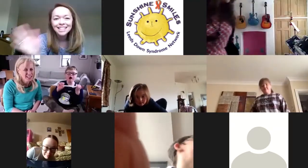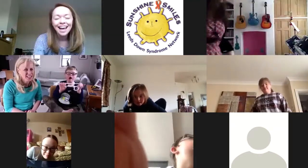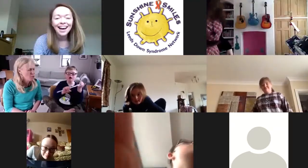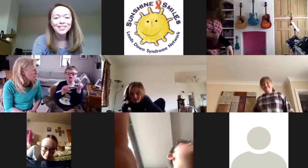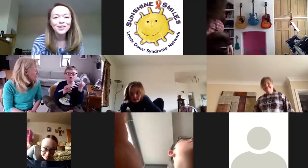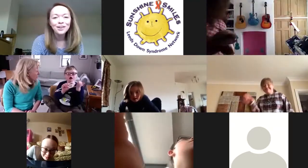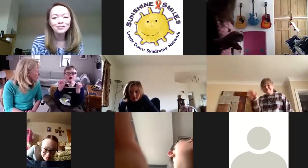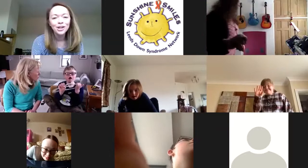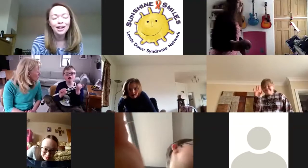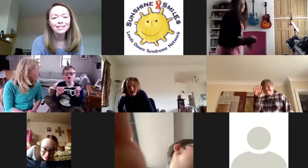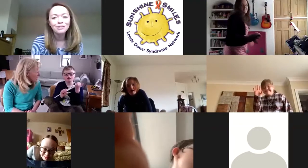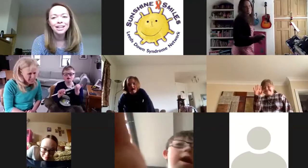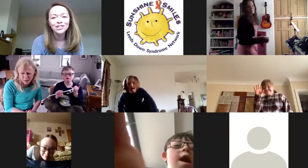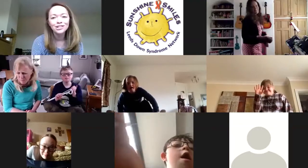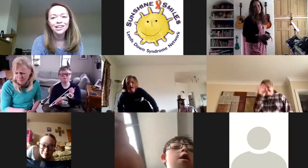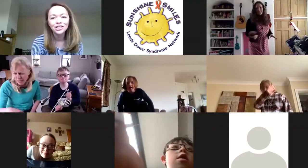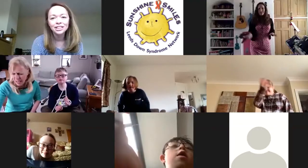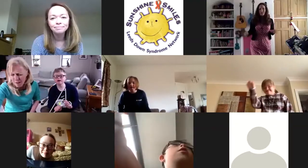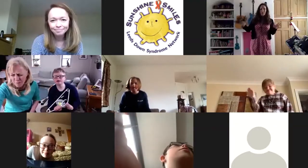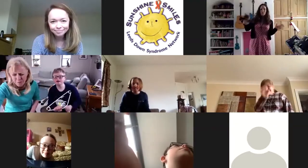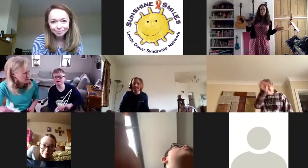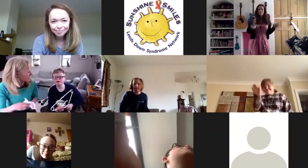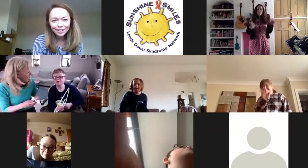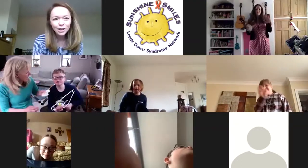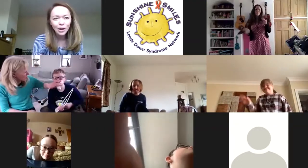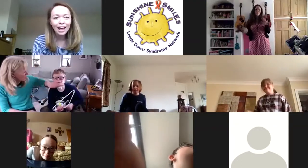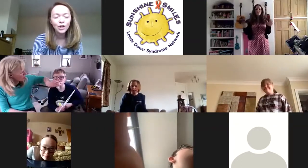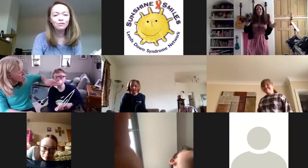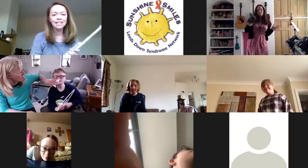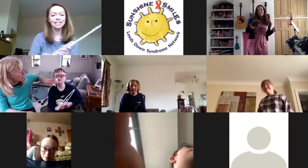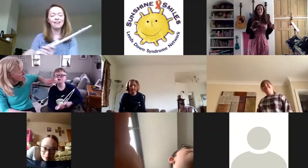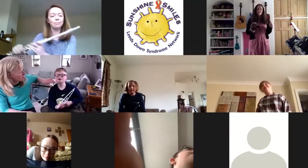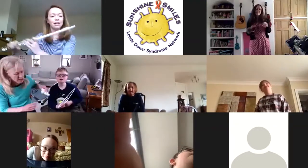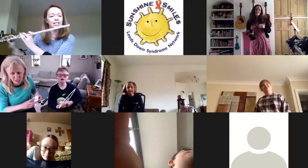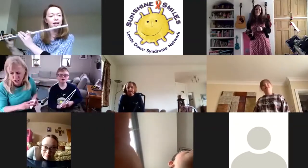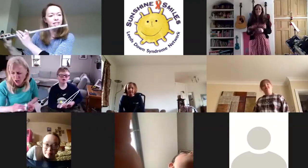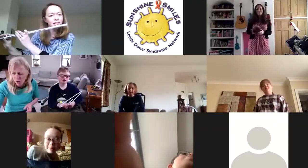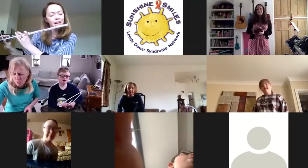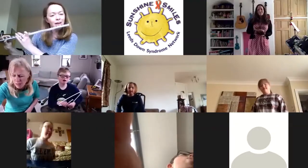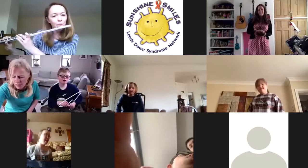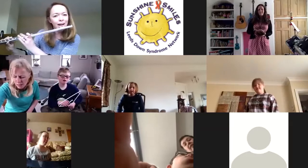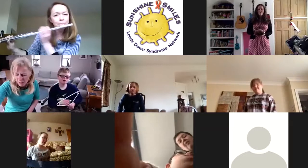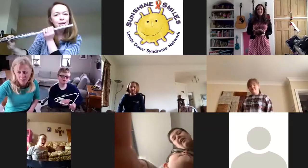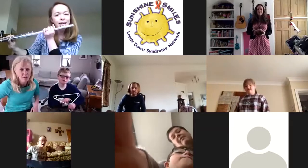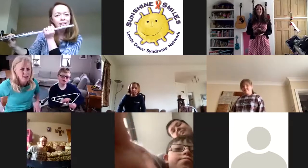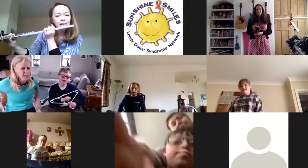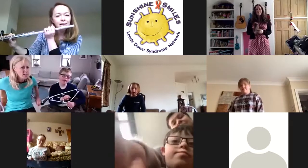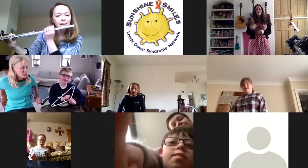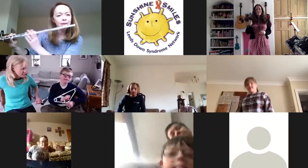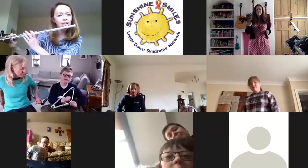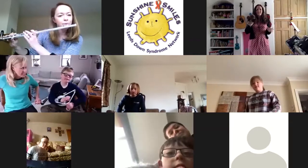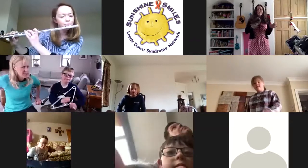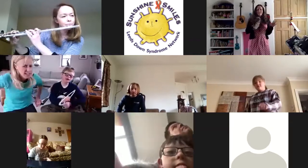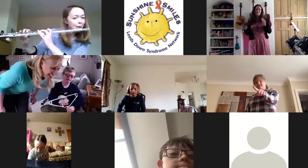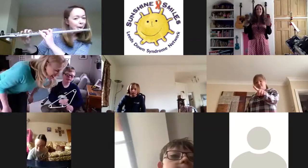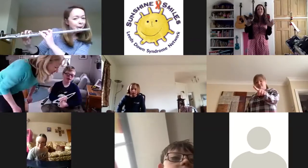Dreams. I don't know if you heard it from the introduction. So are you ready to have a bit of a dance while I play? Here